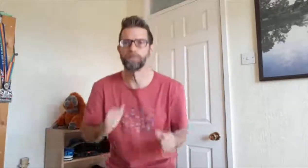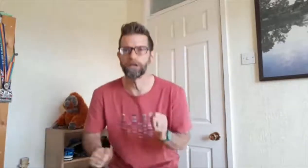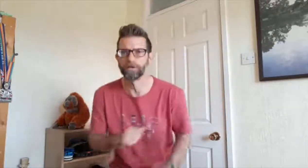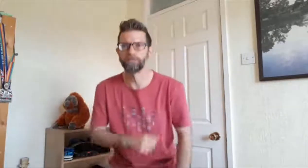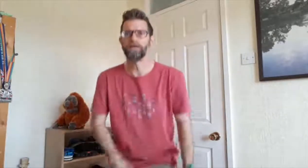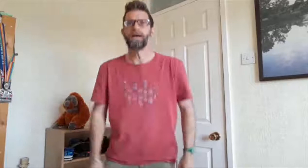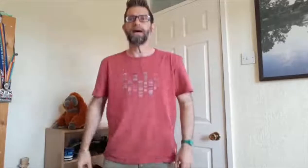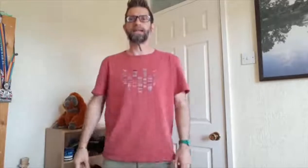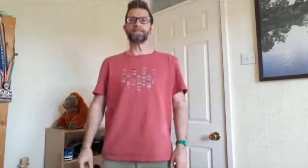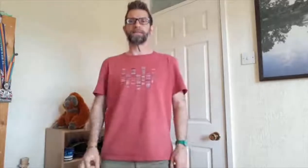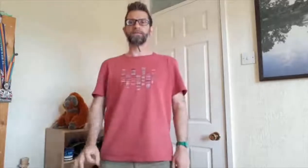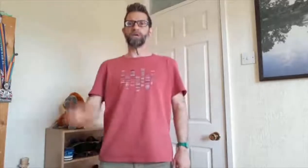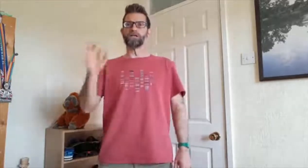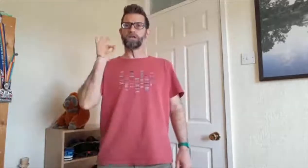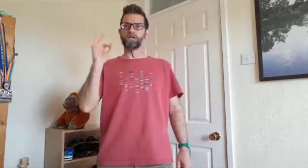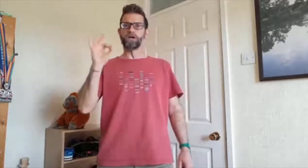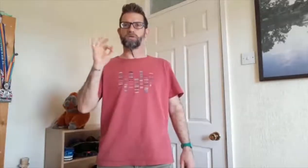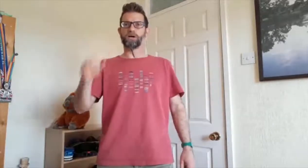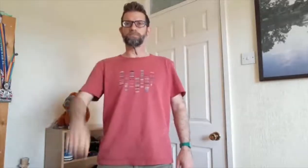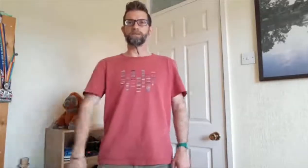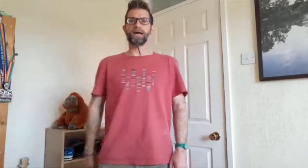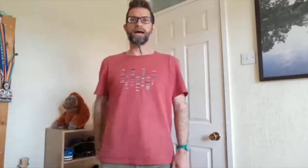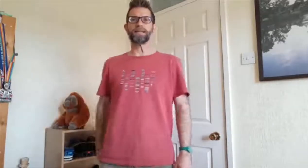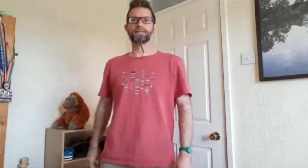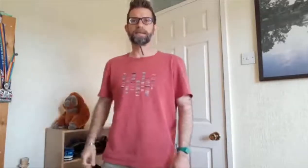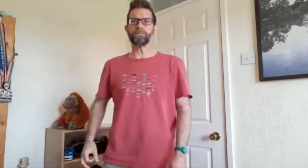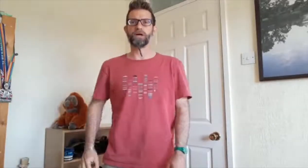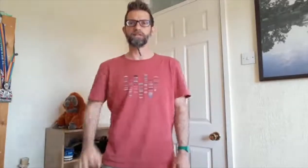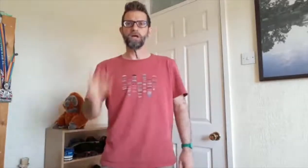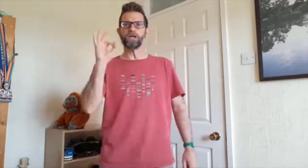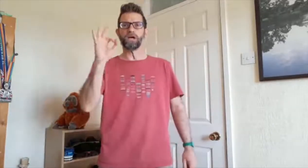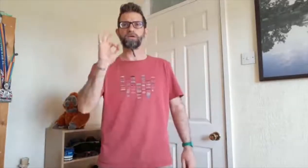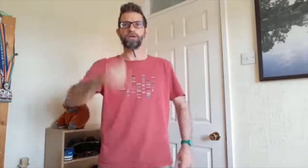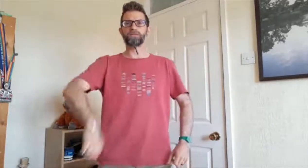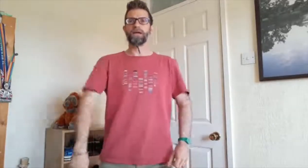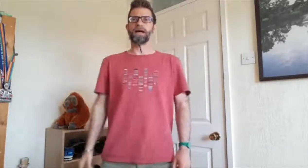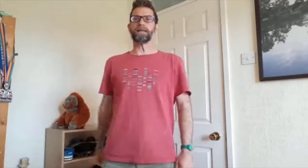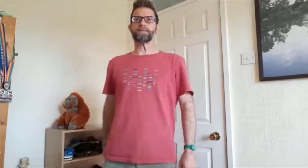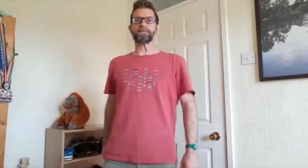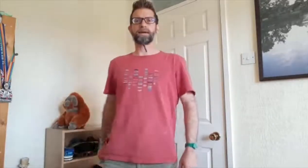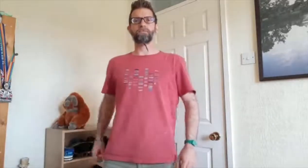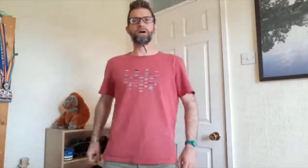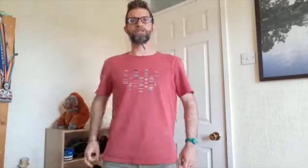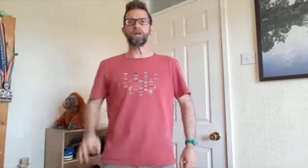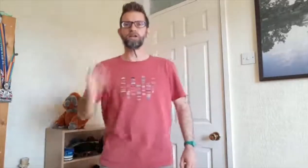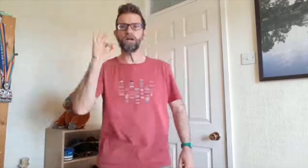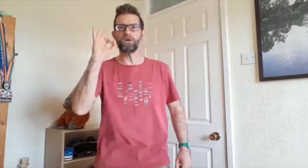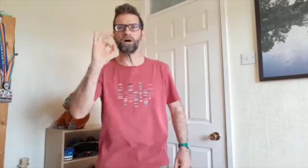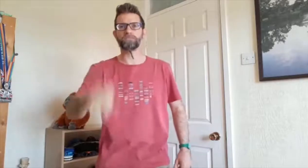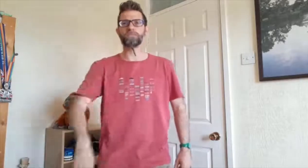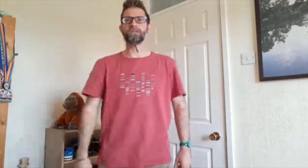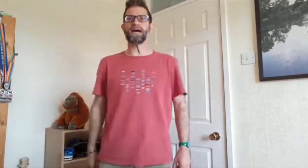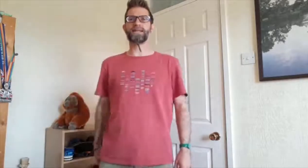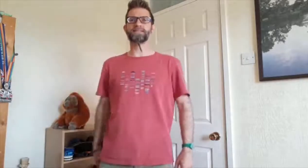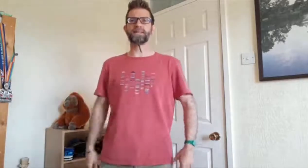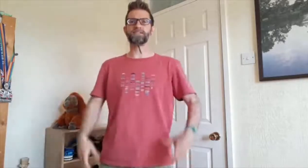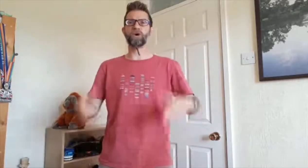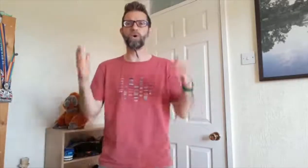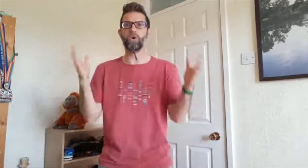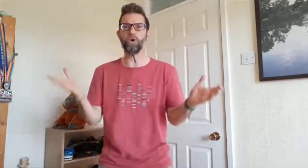budum. Alice the camel has no humps, Alice the camel has no humps, Alice the camel has no humps, because Alice is a horse,